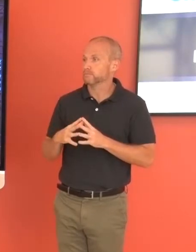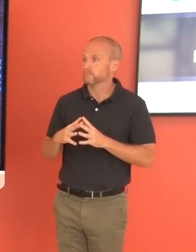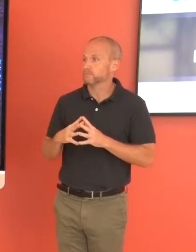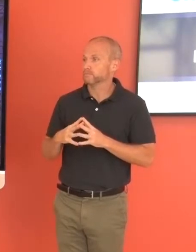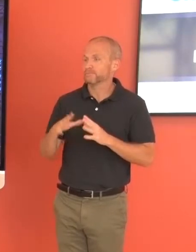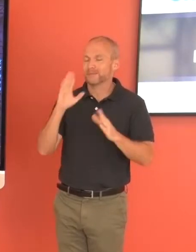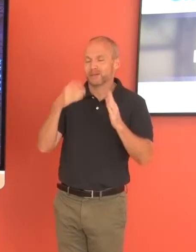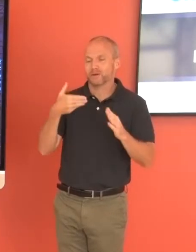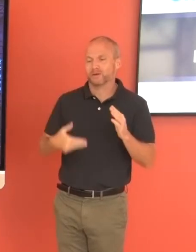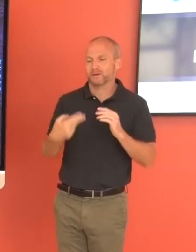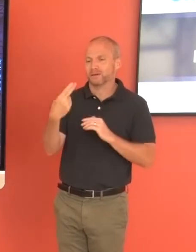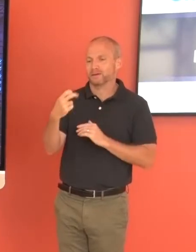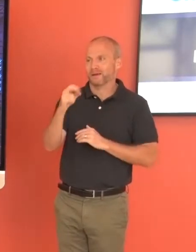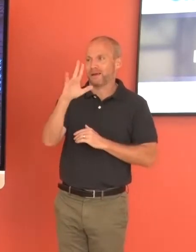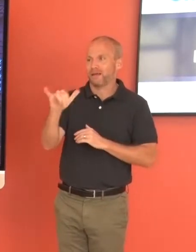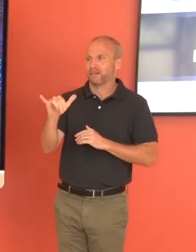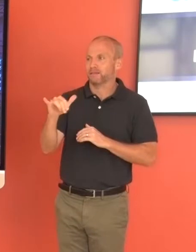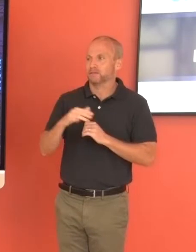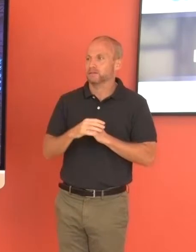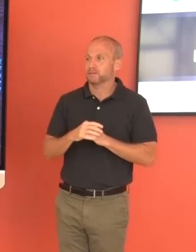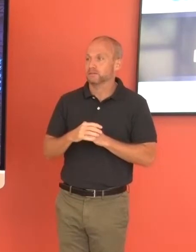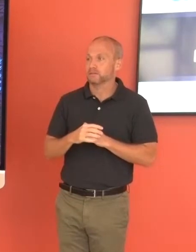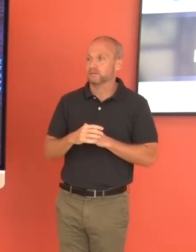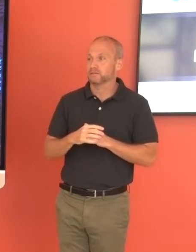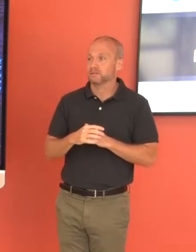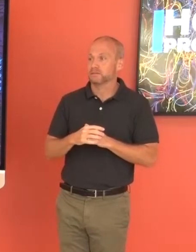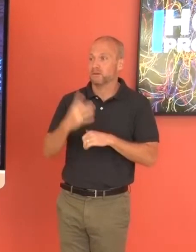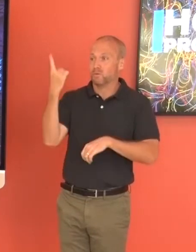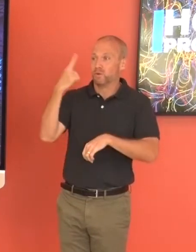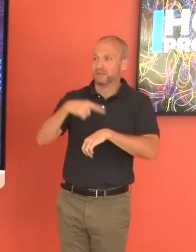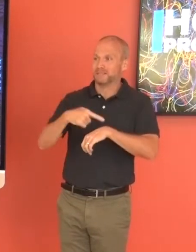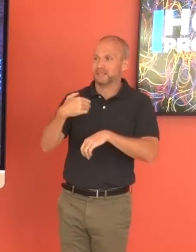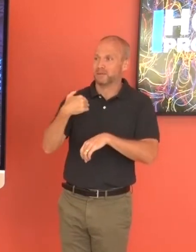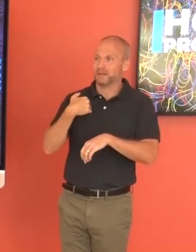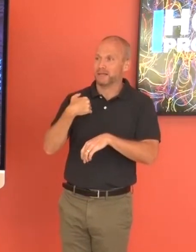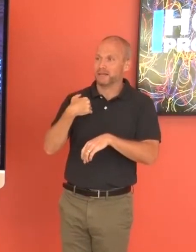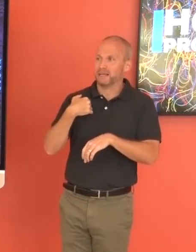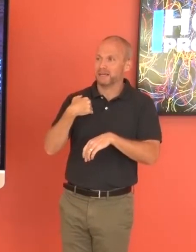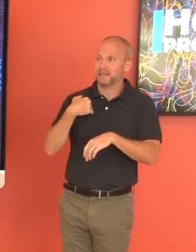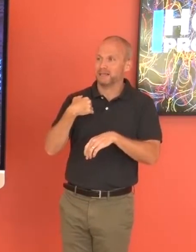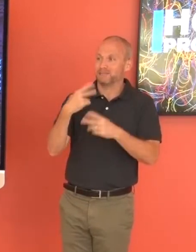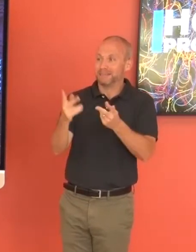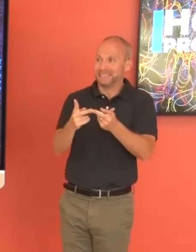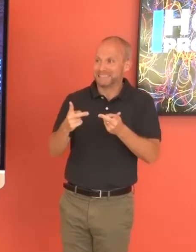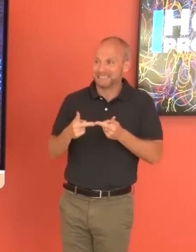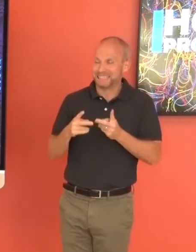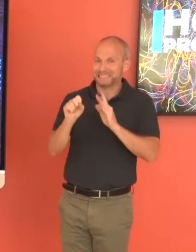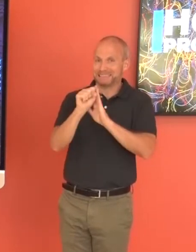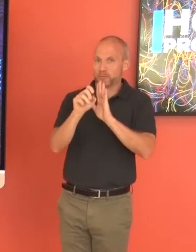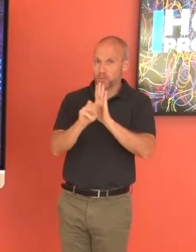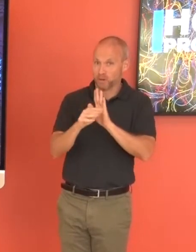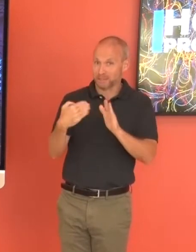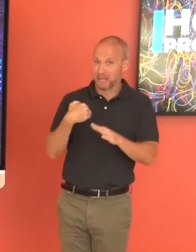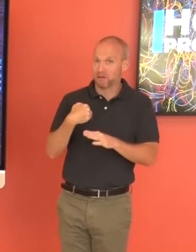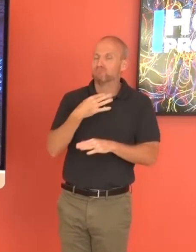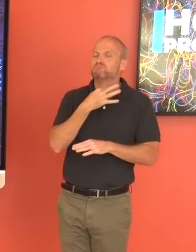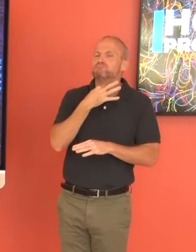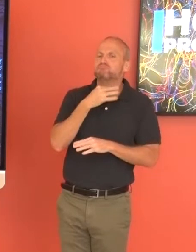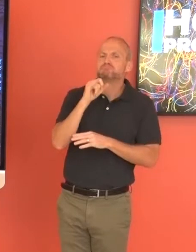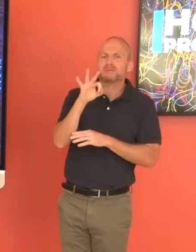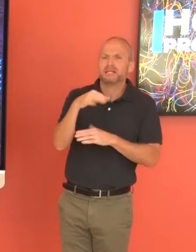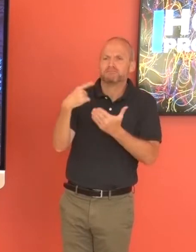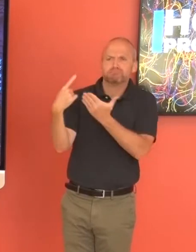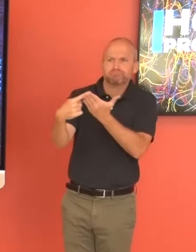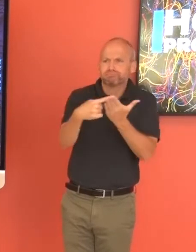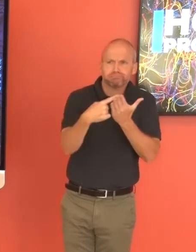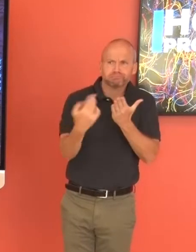Pretty loud. Hi, I'm Holly. I was, at one time we had a campus or a site in San Marcos. And I was wondering if there's any